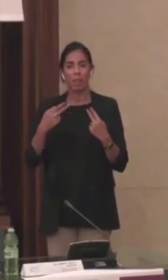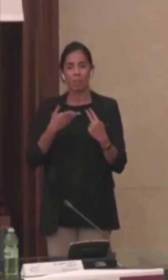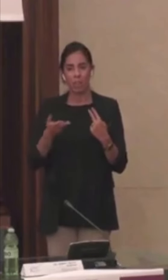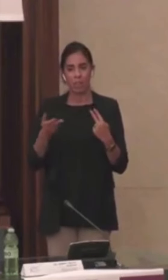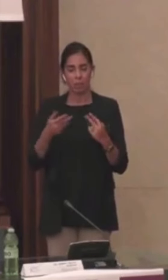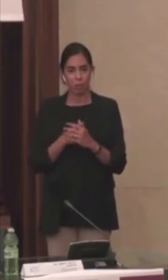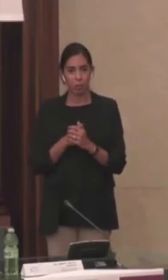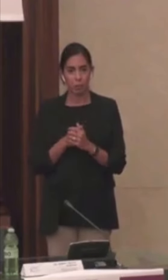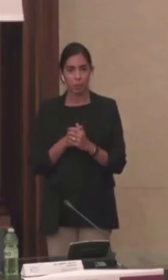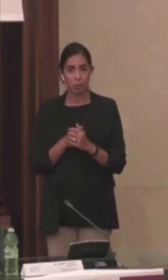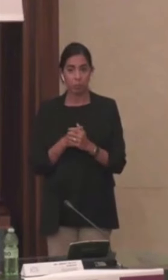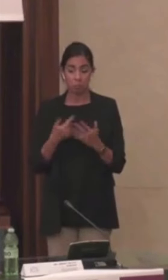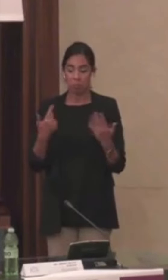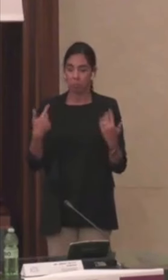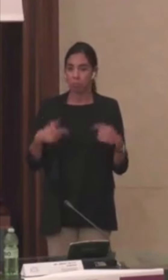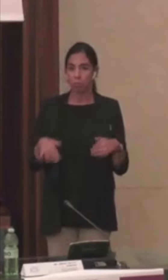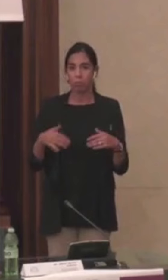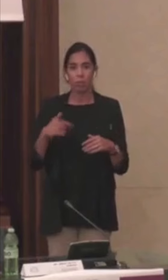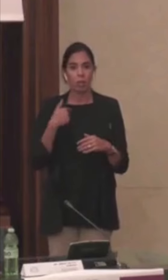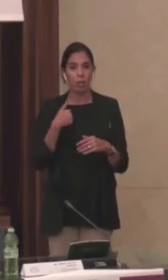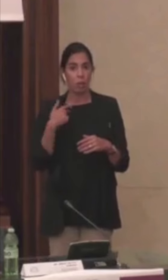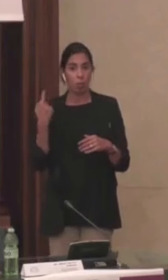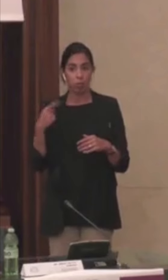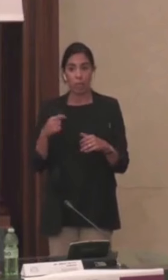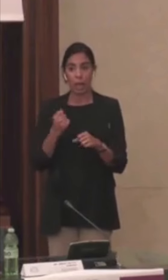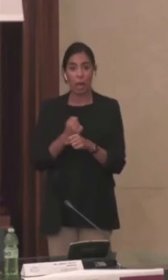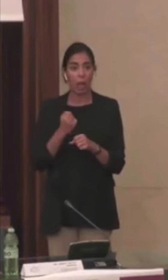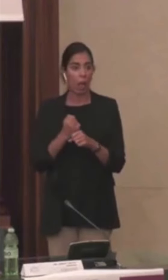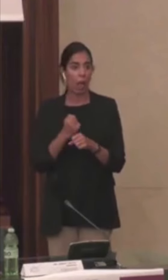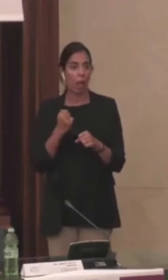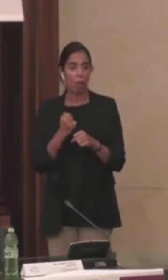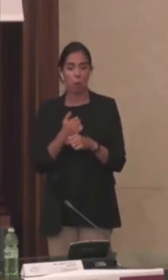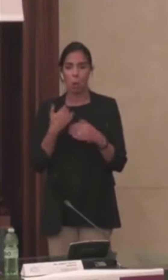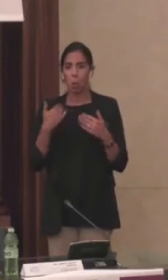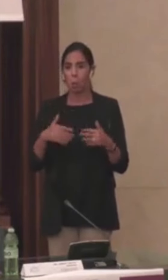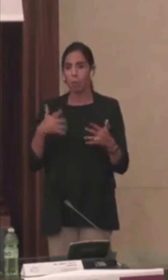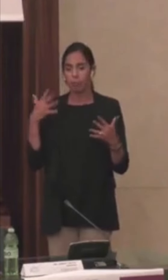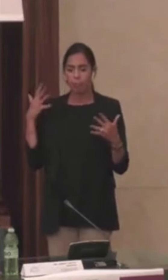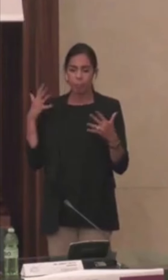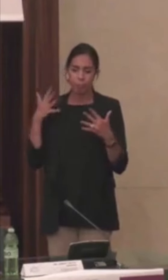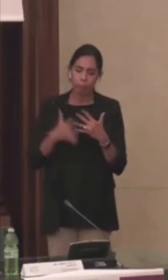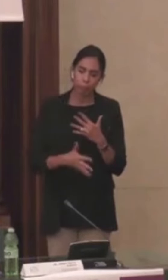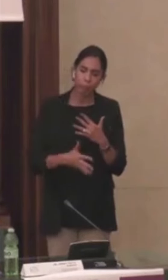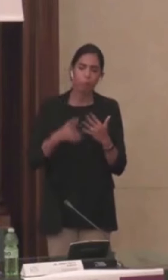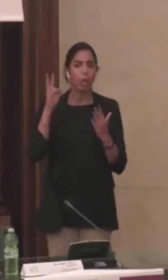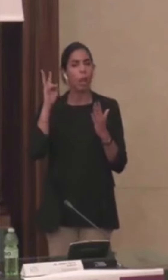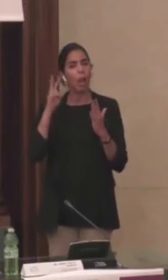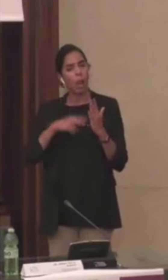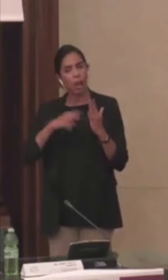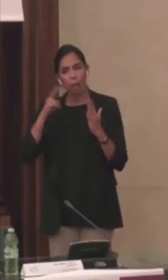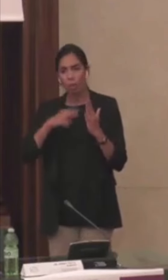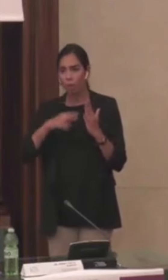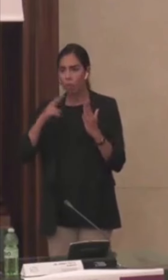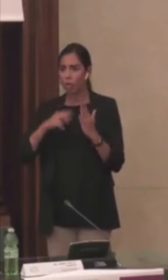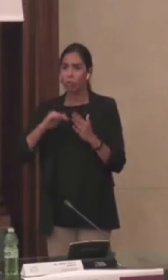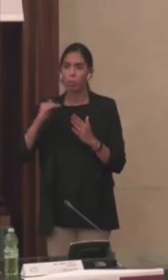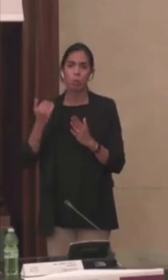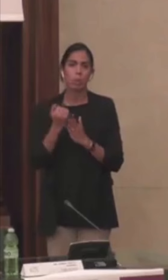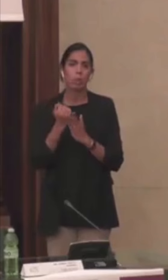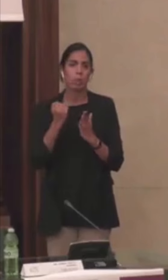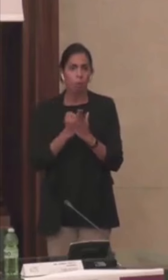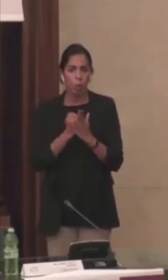And since then, the work of Héctor Carballo, who is now one of my friends, and